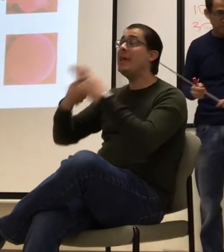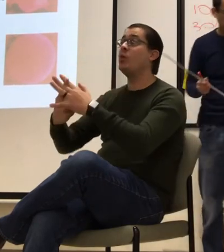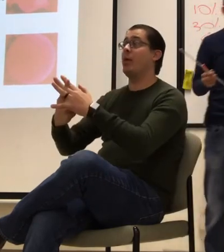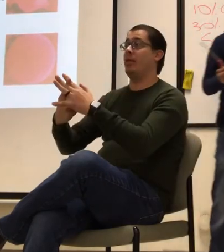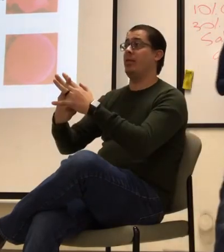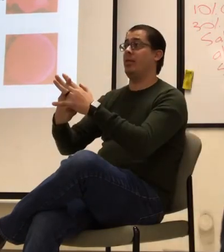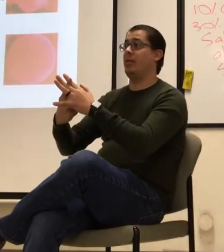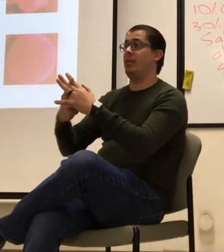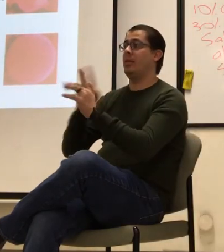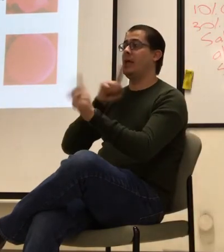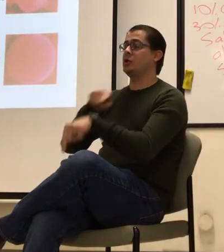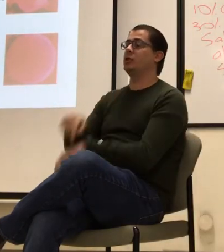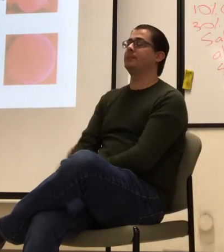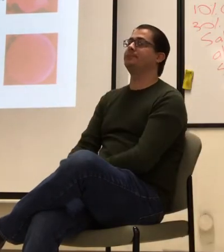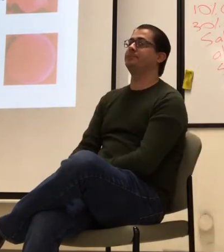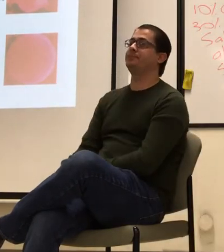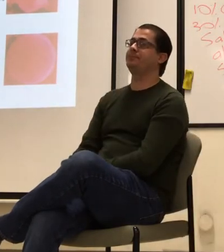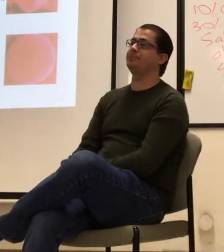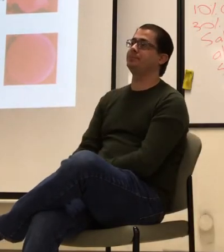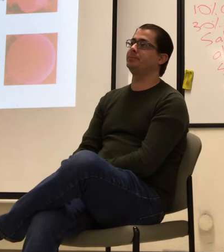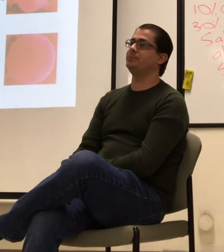it.